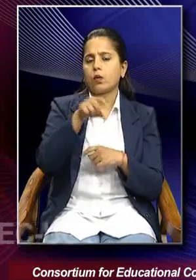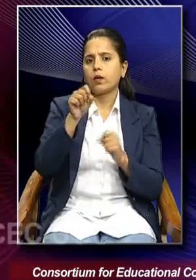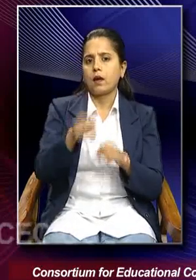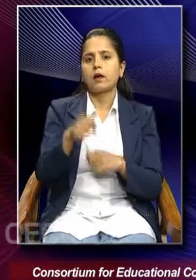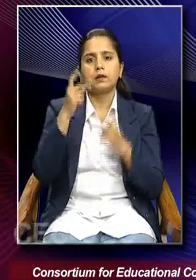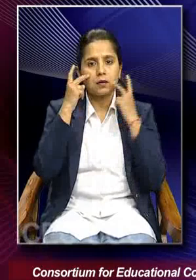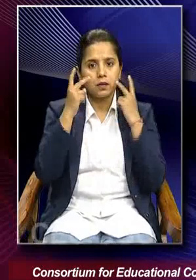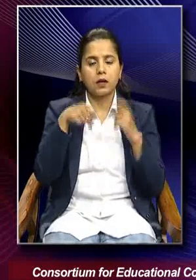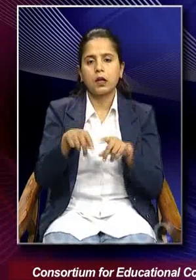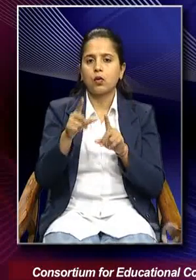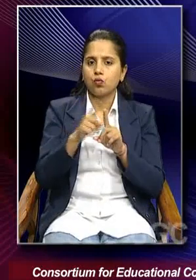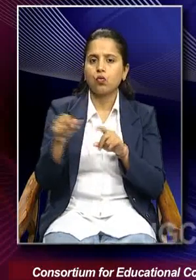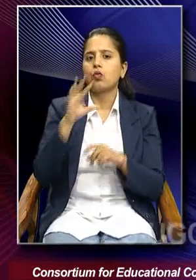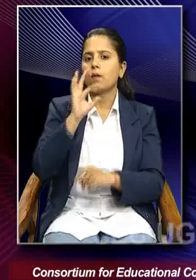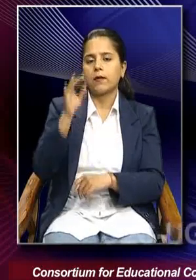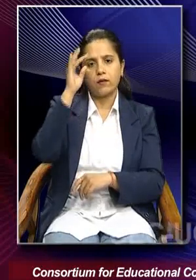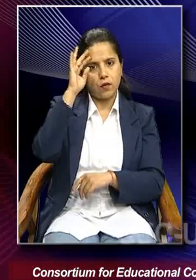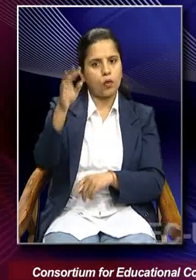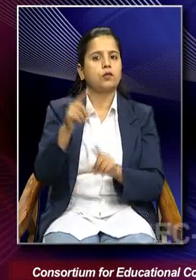as doing philosophy.